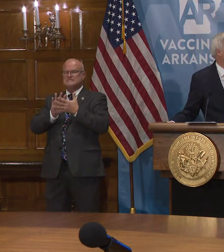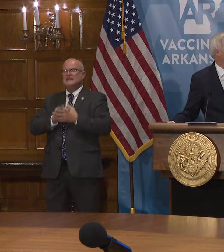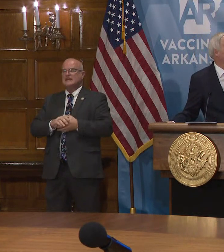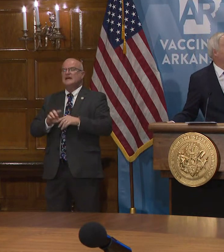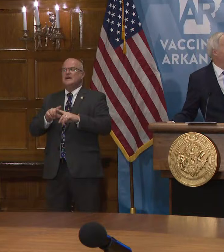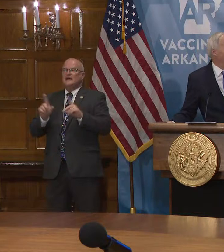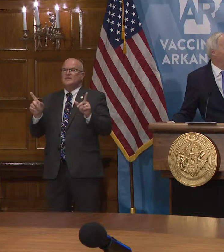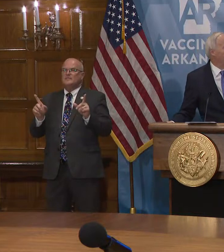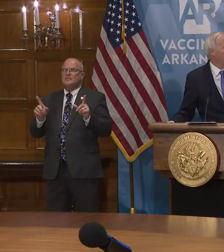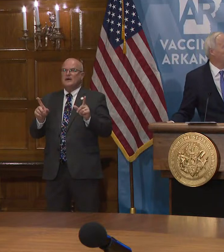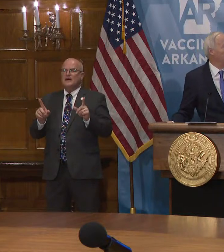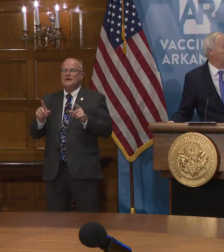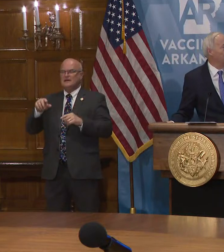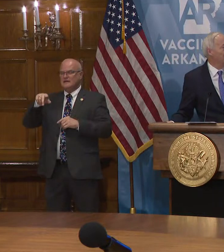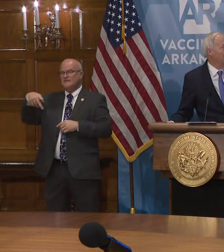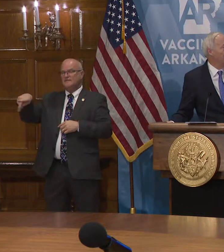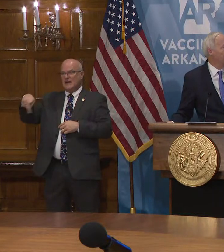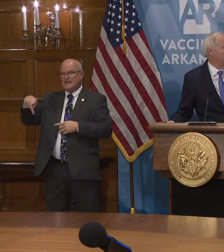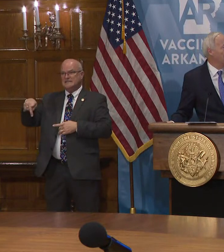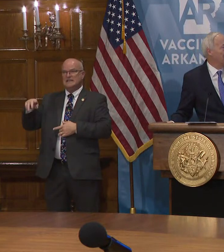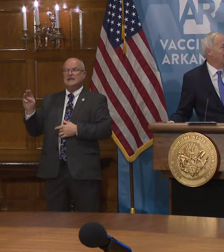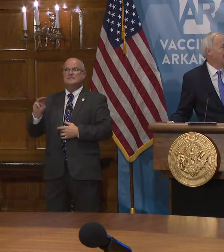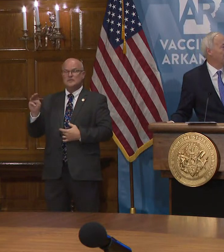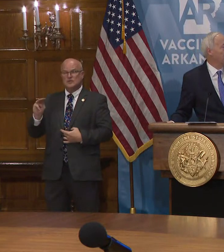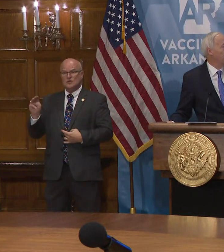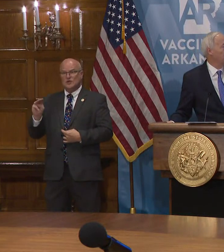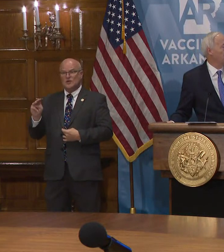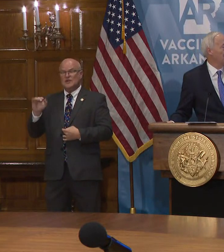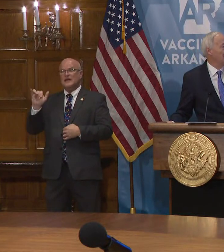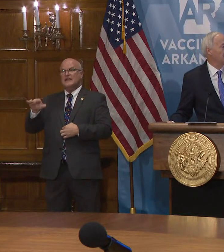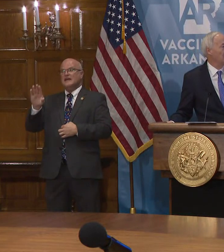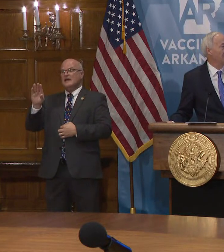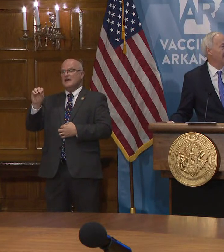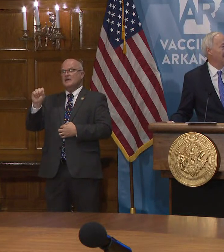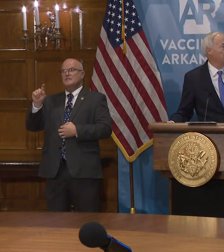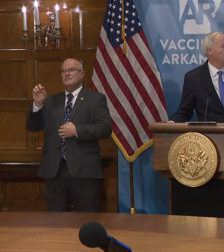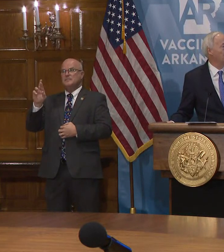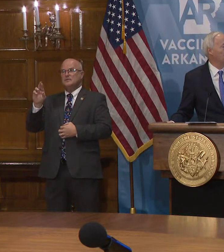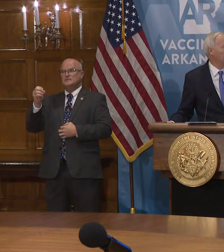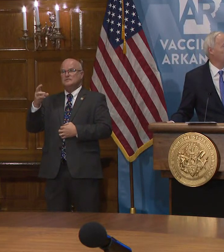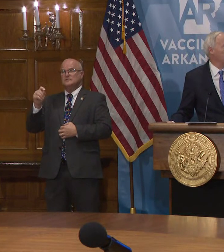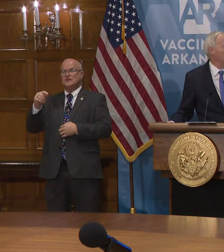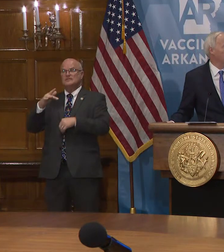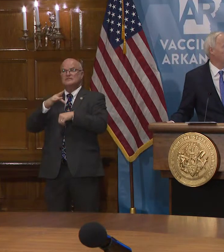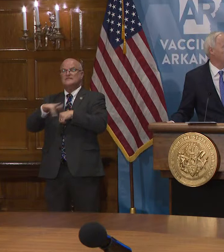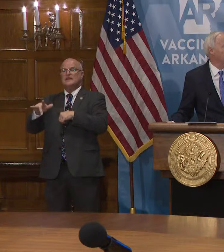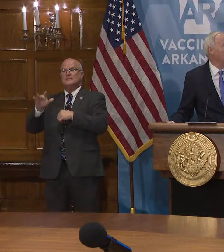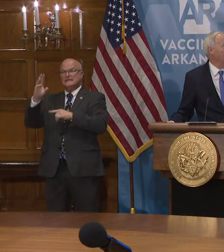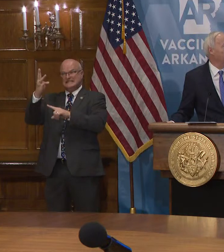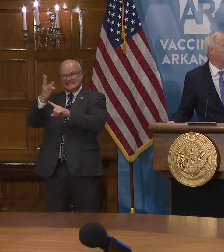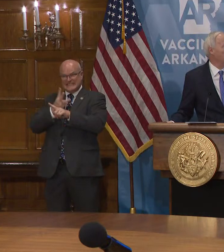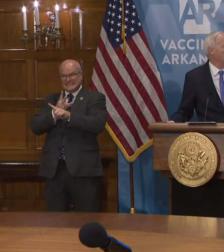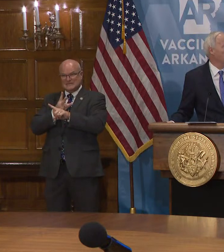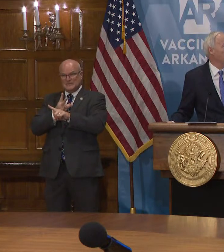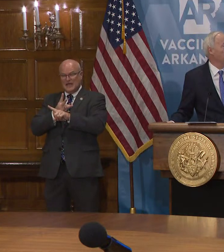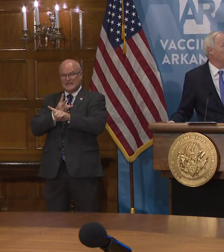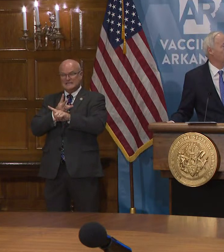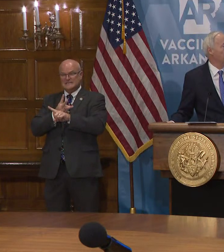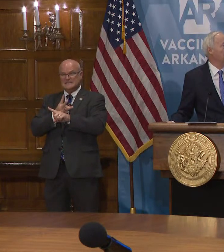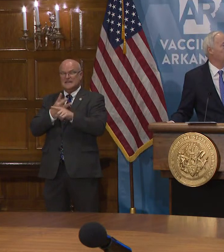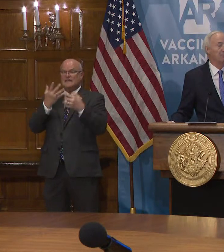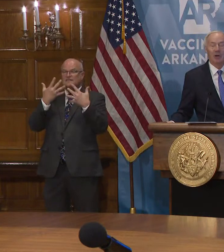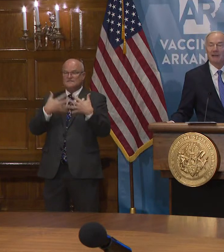busy, but on the Pfizer and Moderna, that the booster shots are available 6 months after